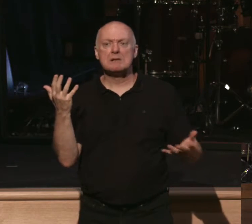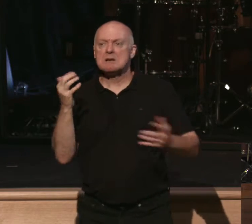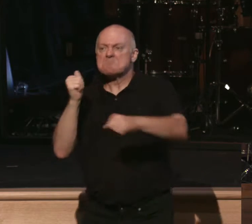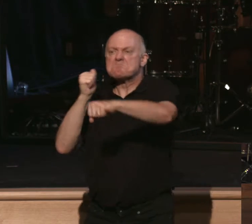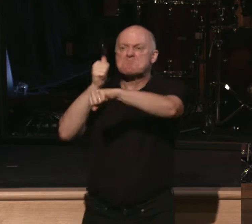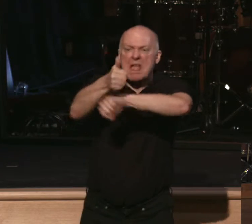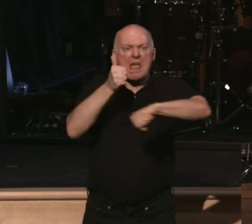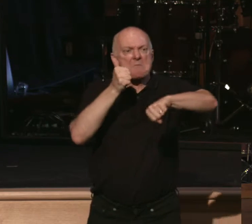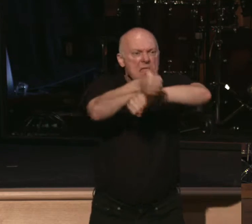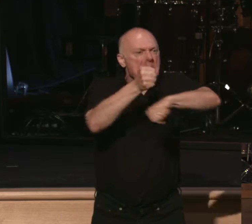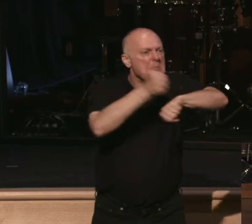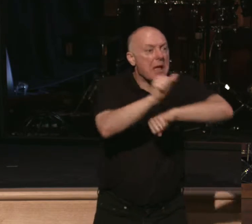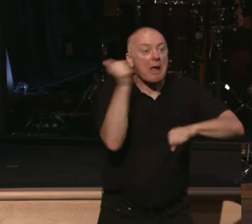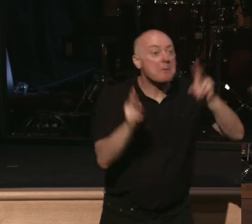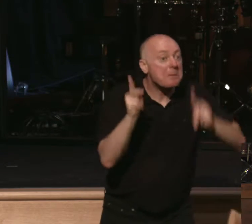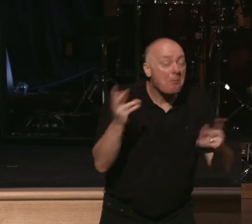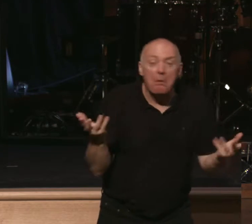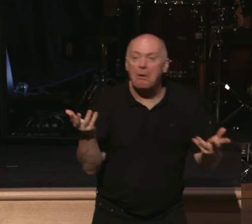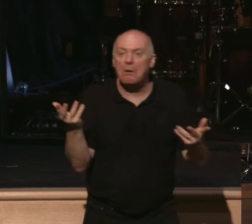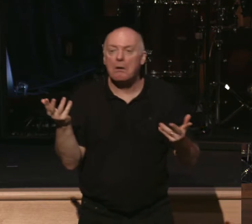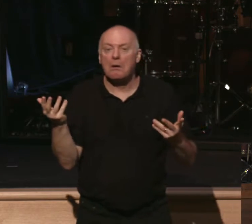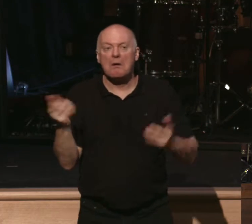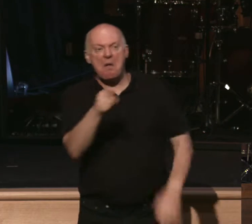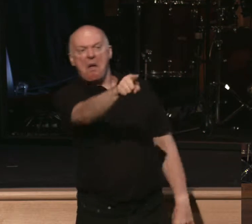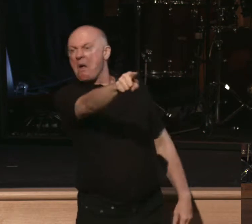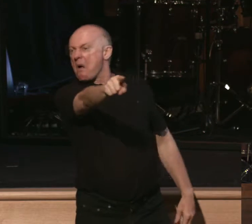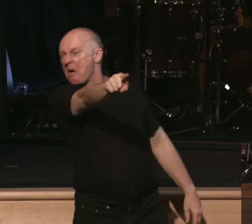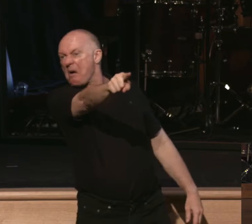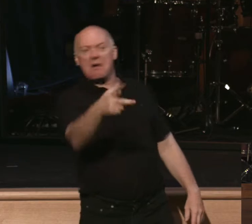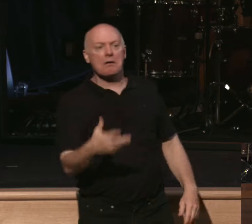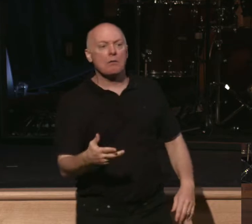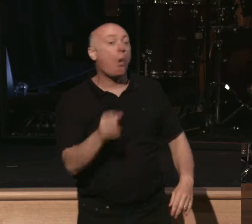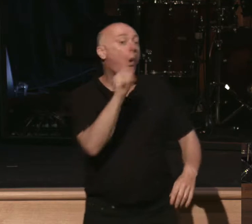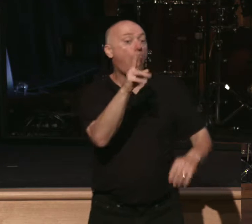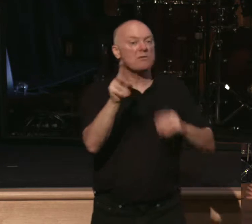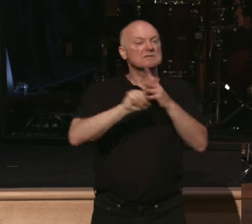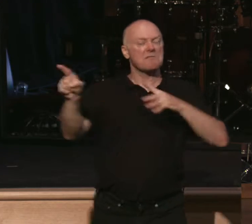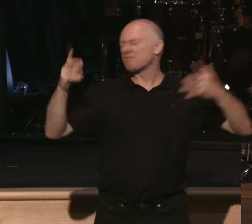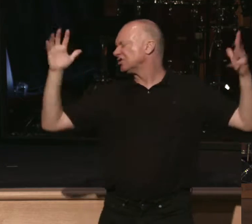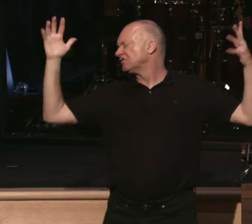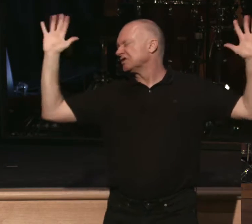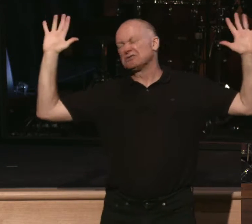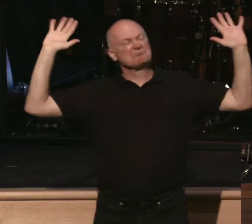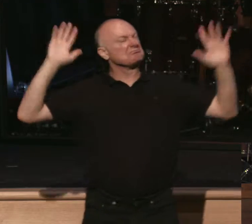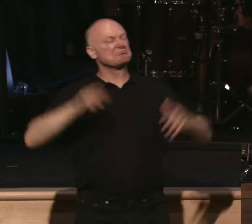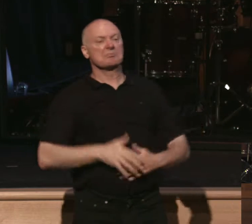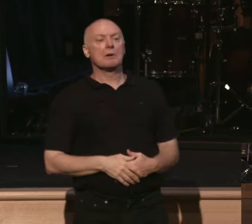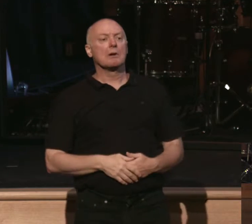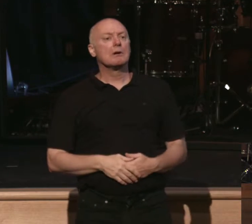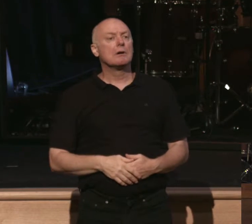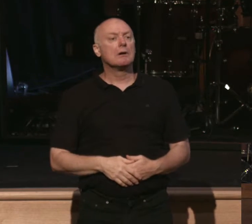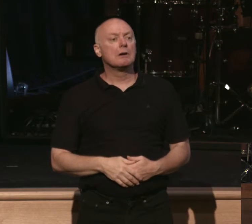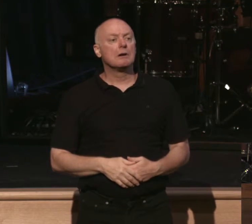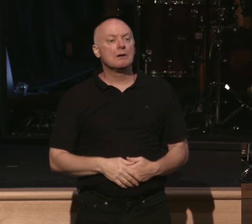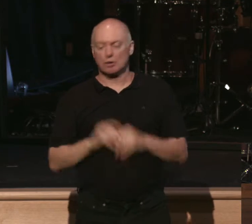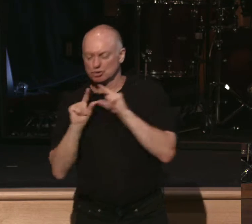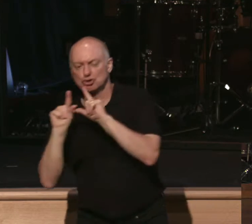blaming other people, pointing the finger, escape, I'm out of here,